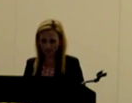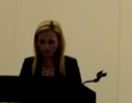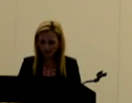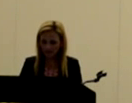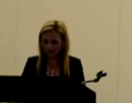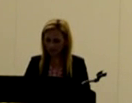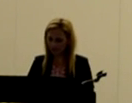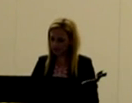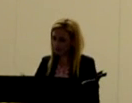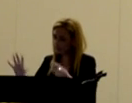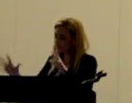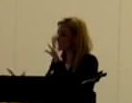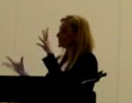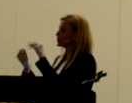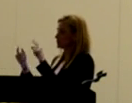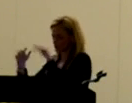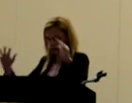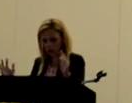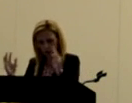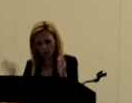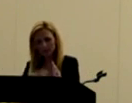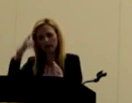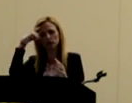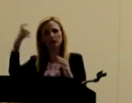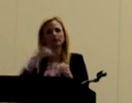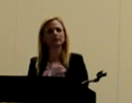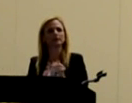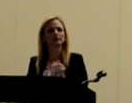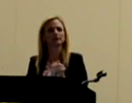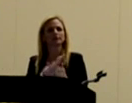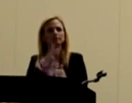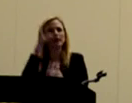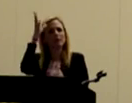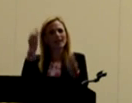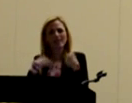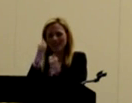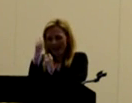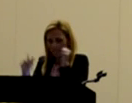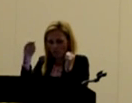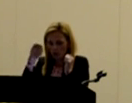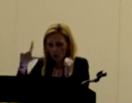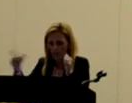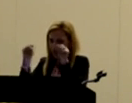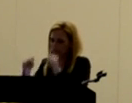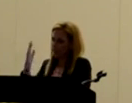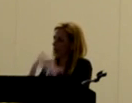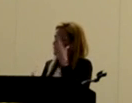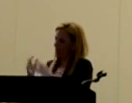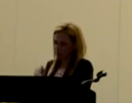Child Crossing. You know, in addition to encouraging my dreams, my parents gave me every tool they could to get their hands